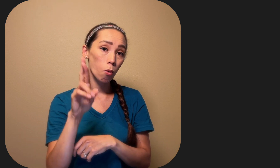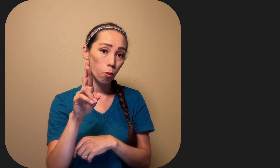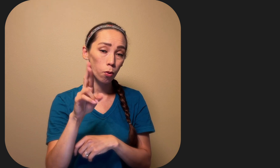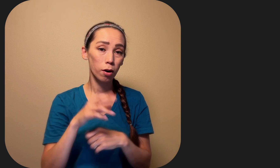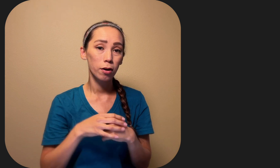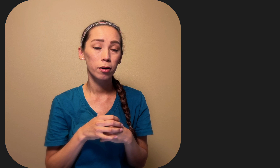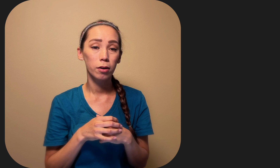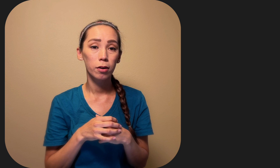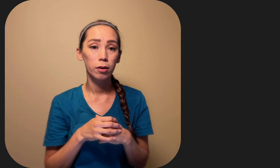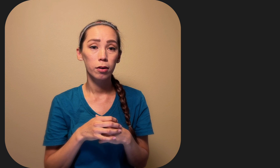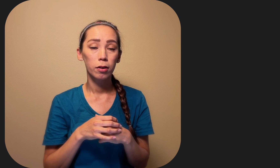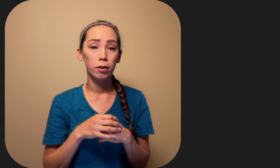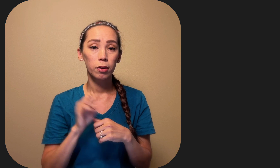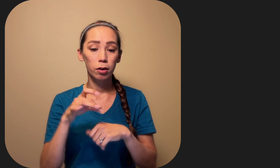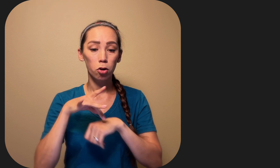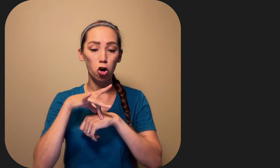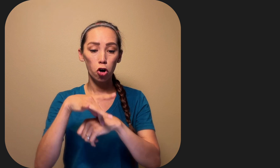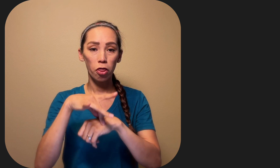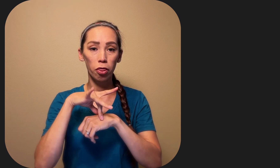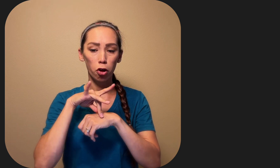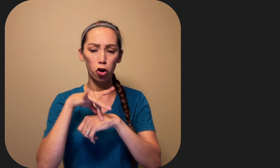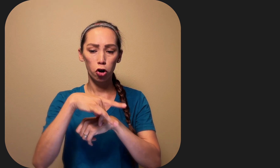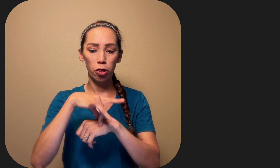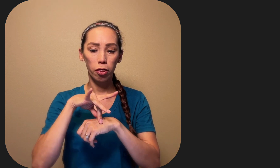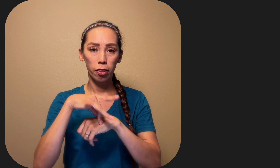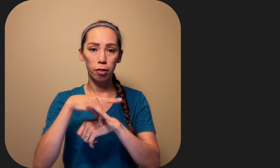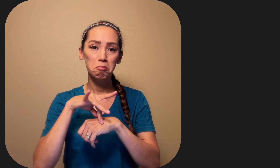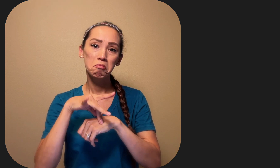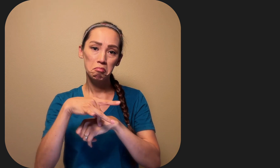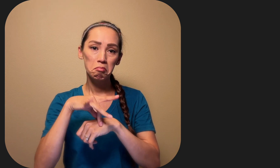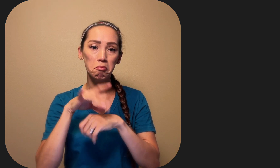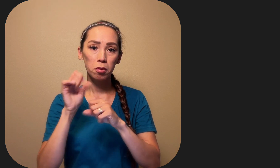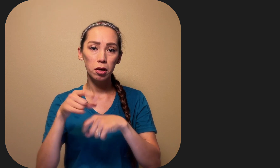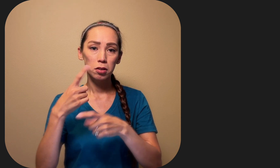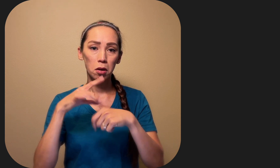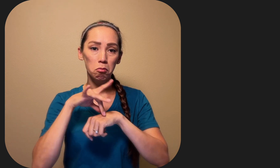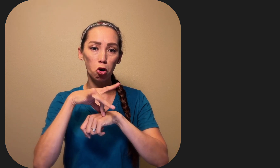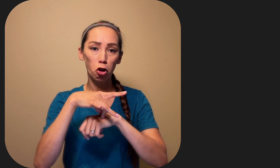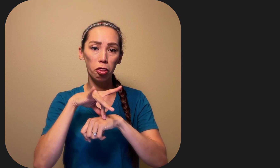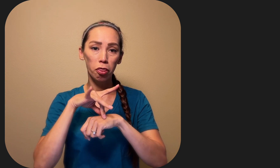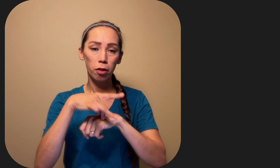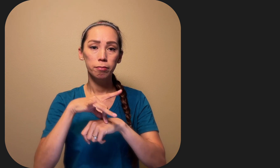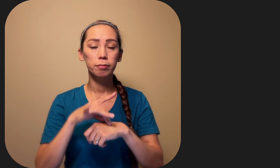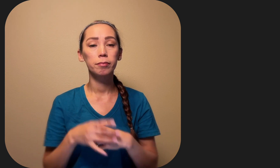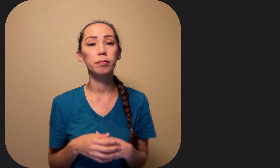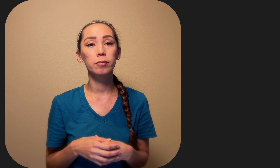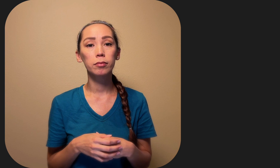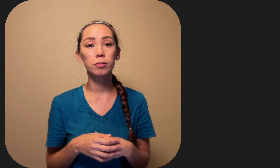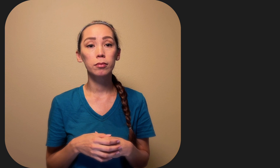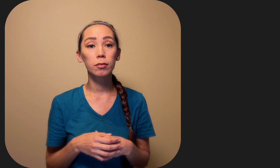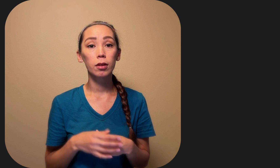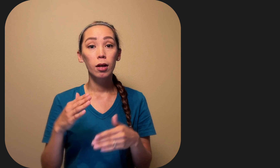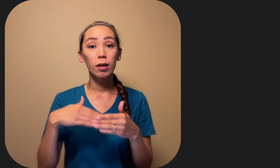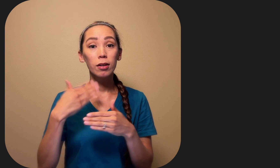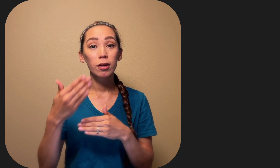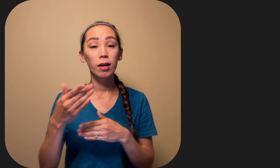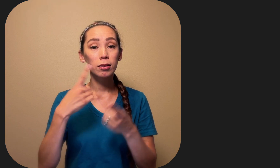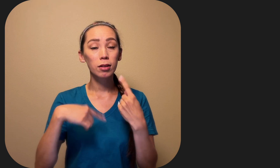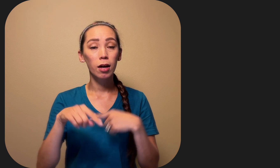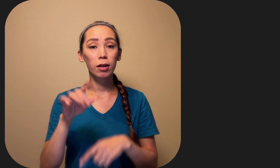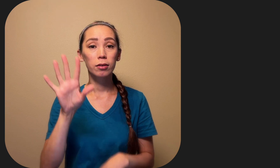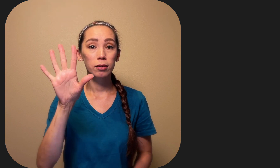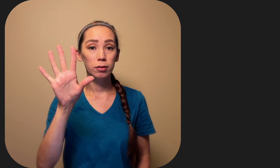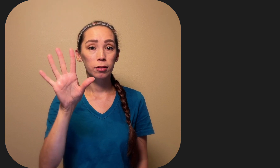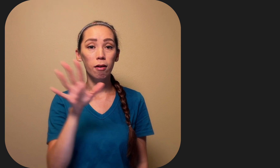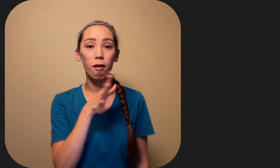circular motion, or you can just go rock back and forth, kind of like this, earth. Next sign